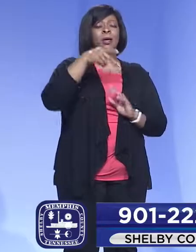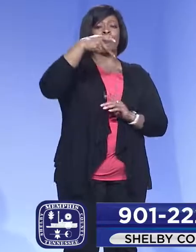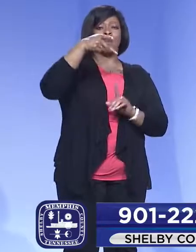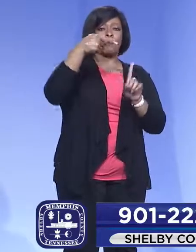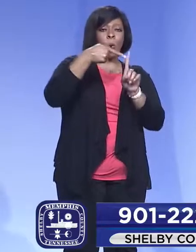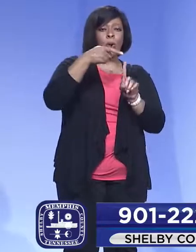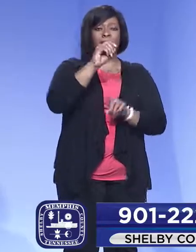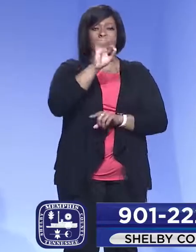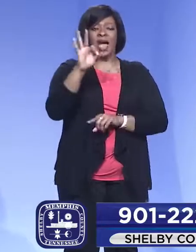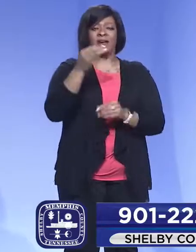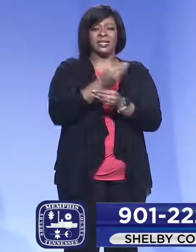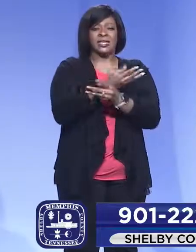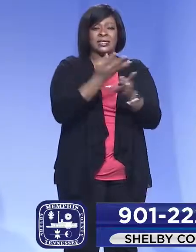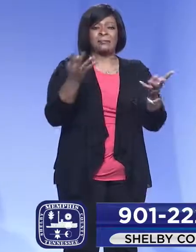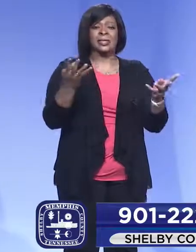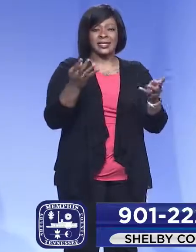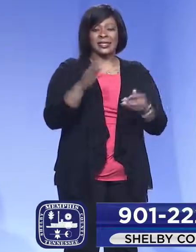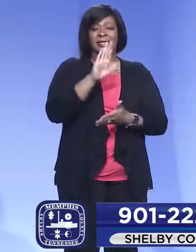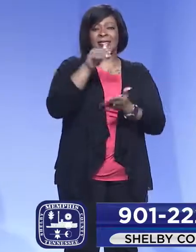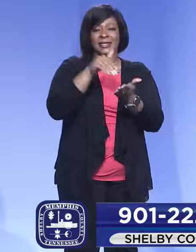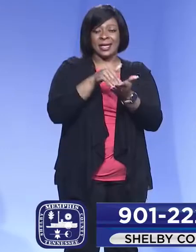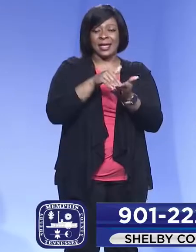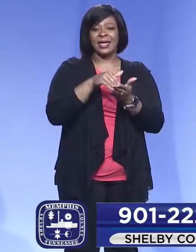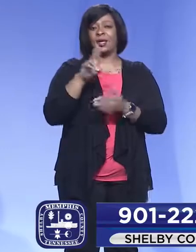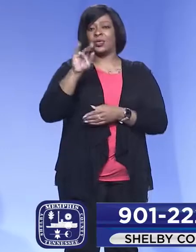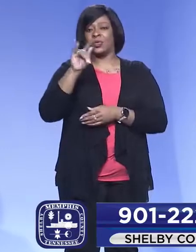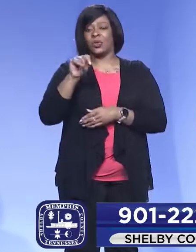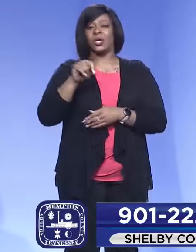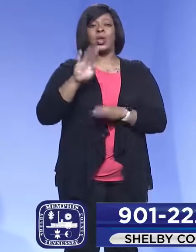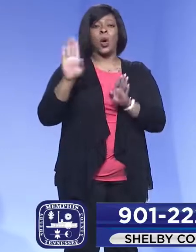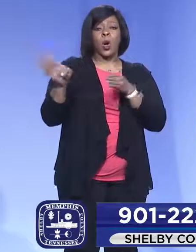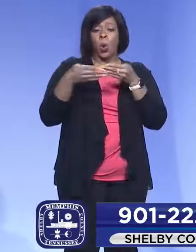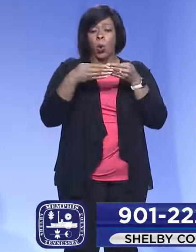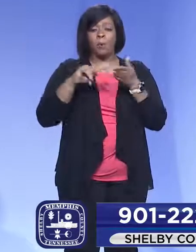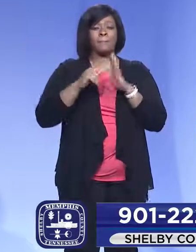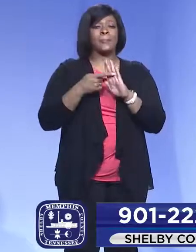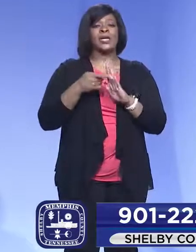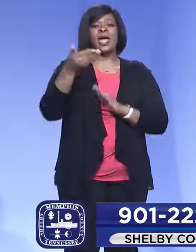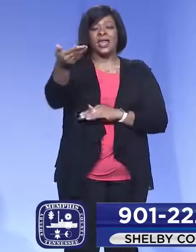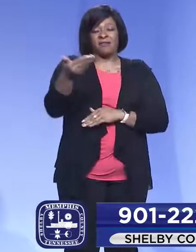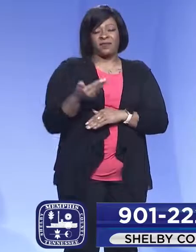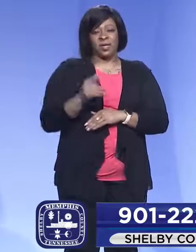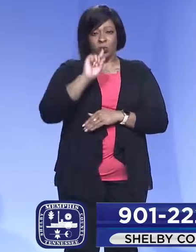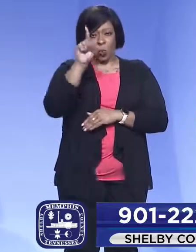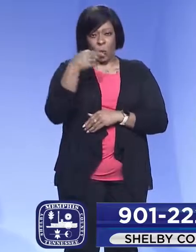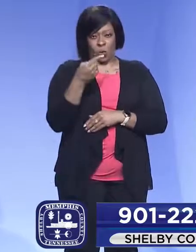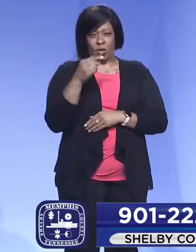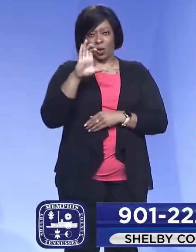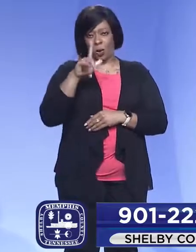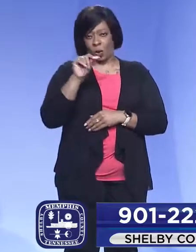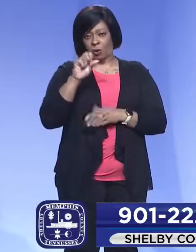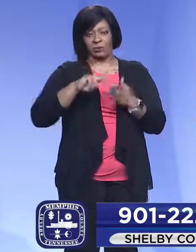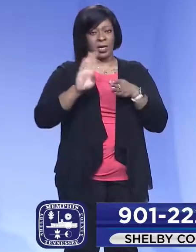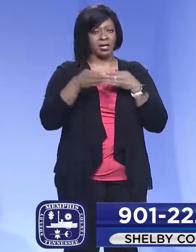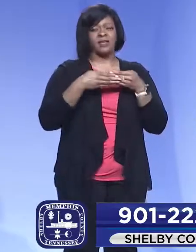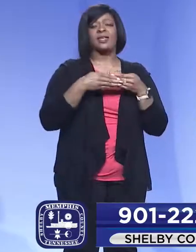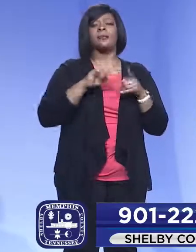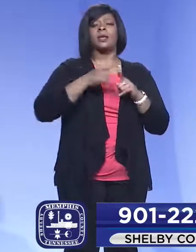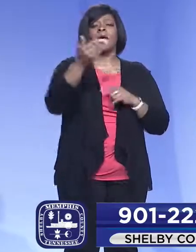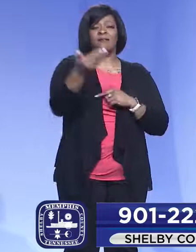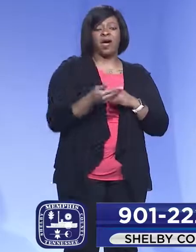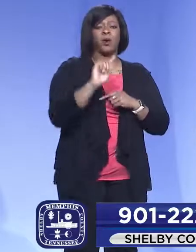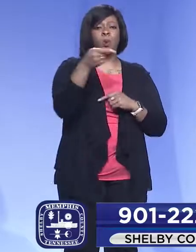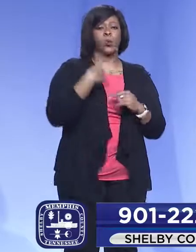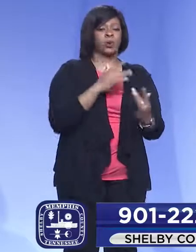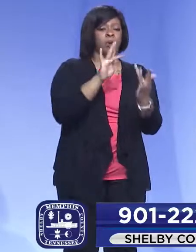dispensing site or unit, and closed means that it's by invitation only. And that was to assure that we